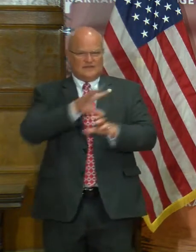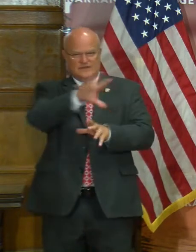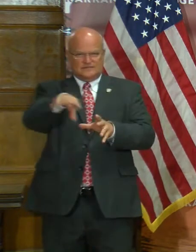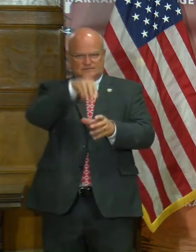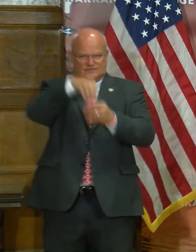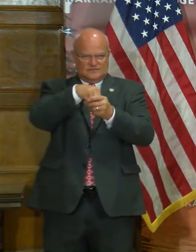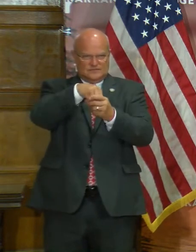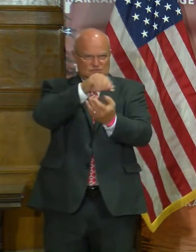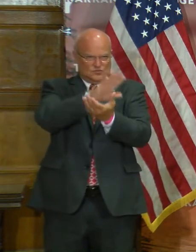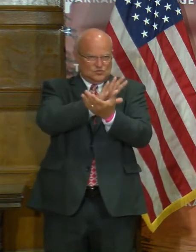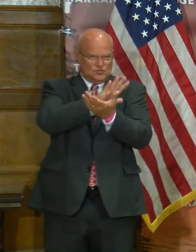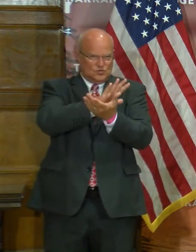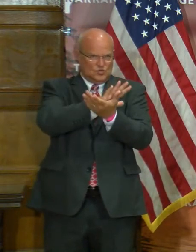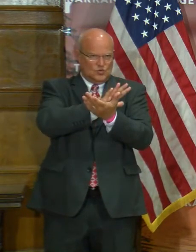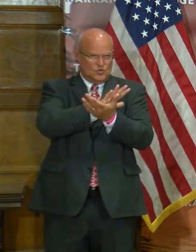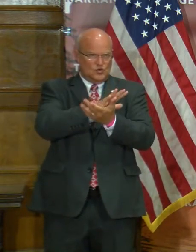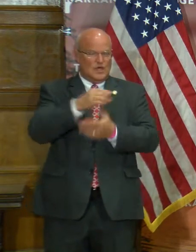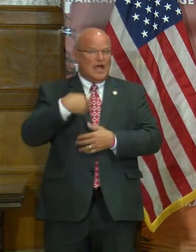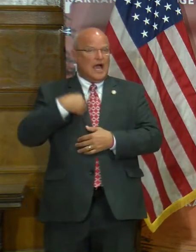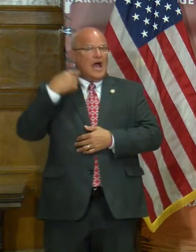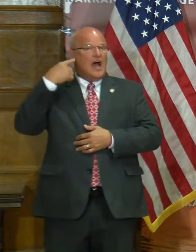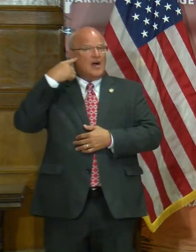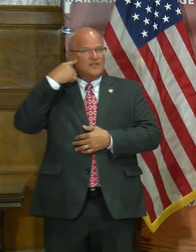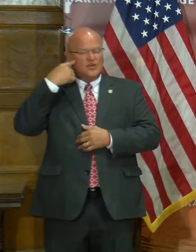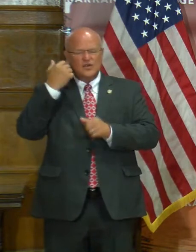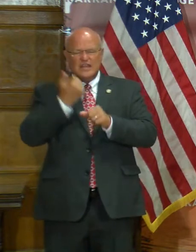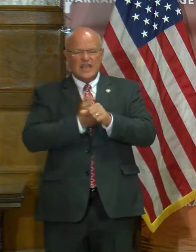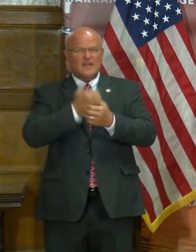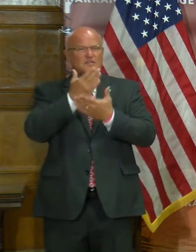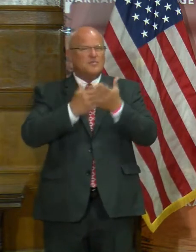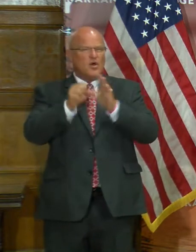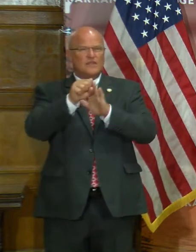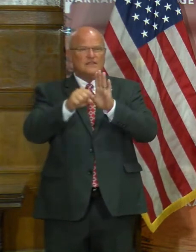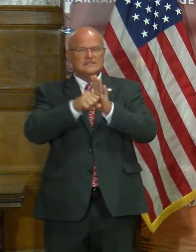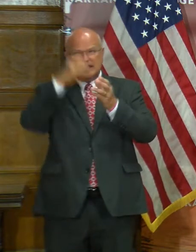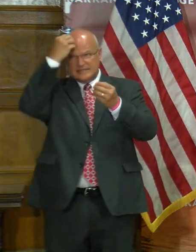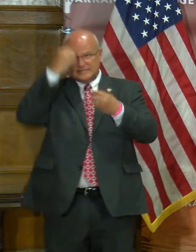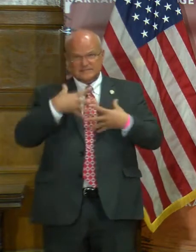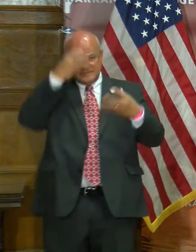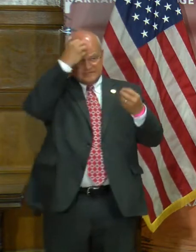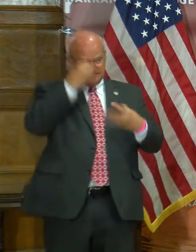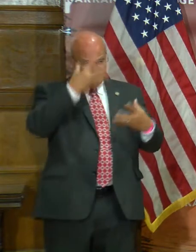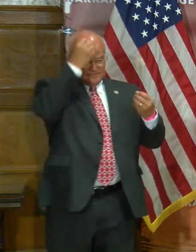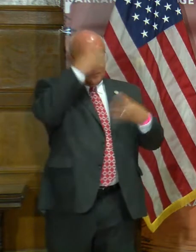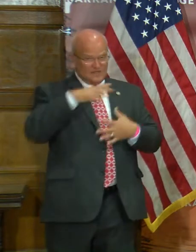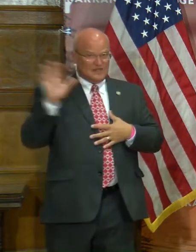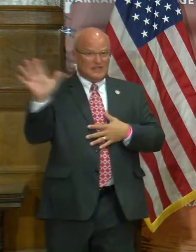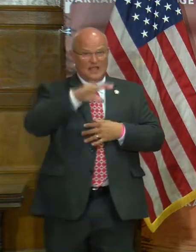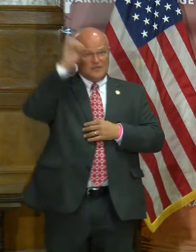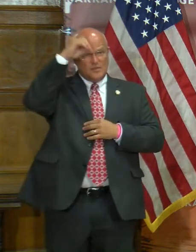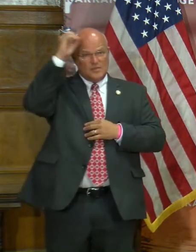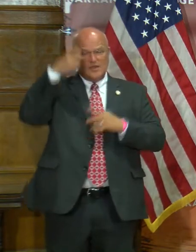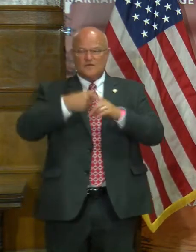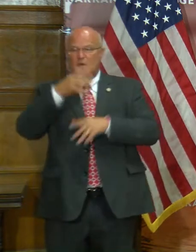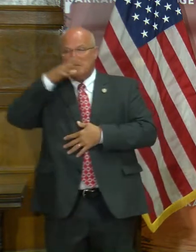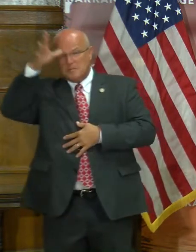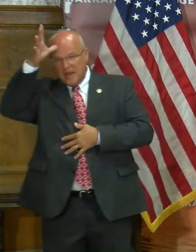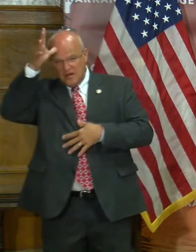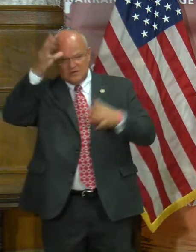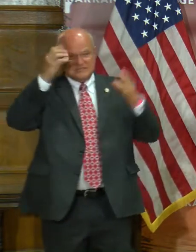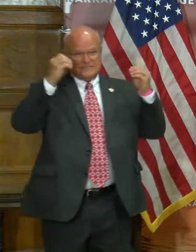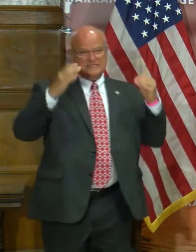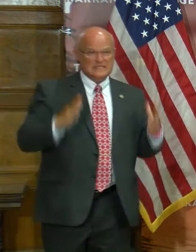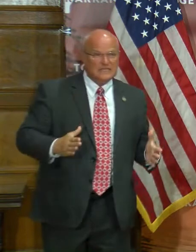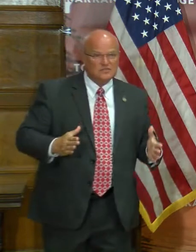with school. And I have heard from every corner of the state, everybody expressing their opinion on this, from parents to